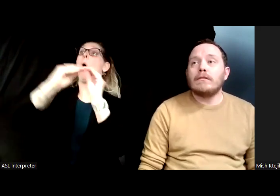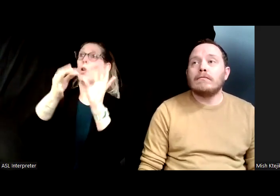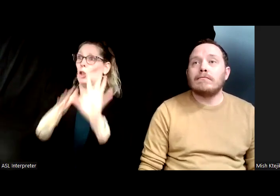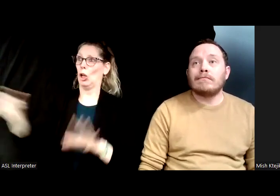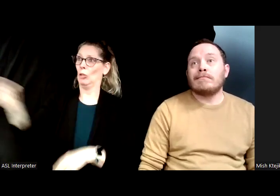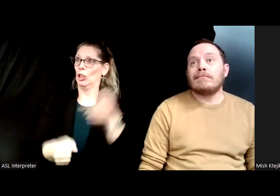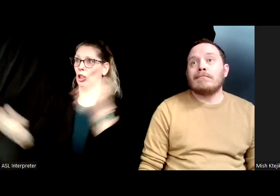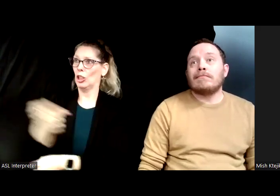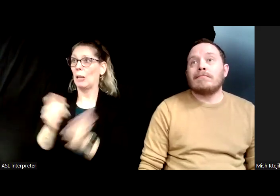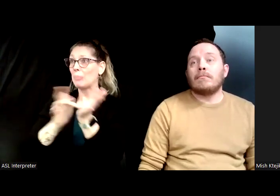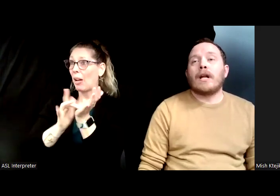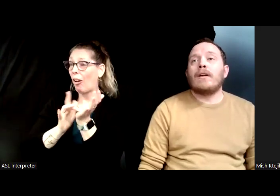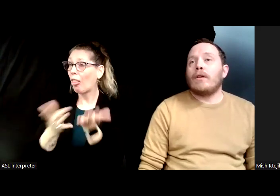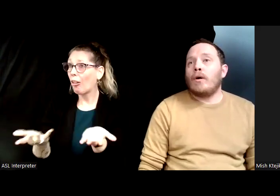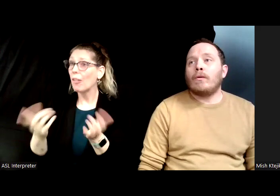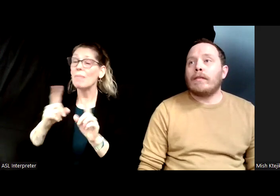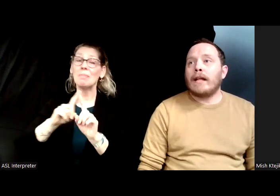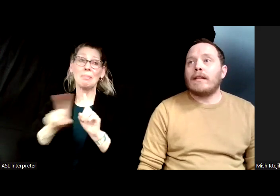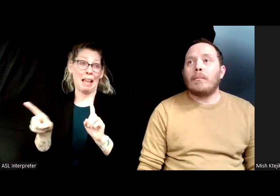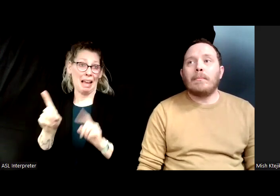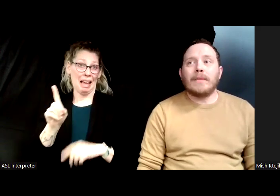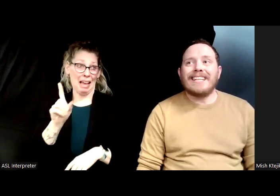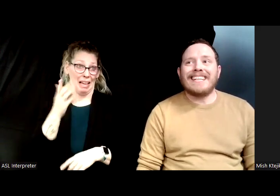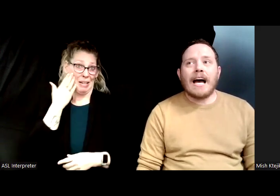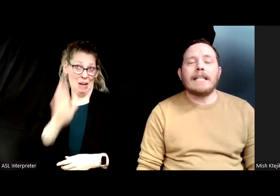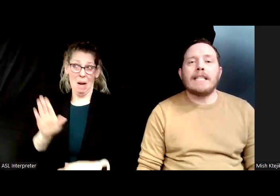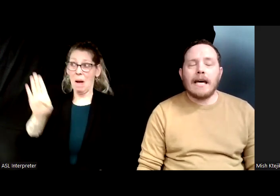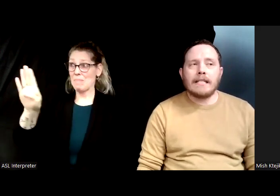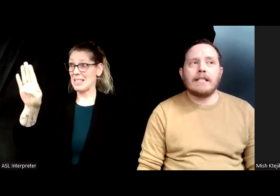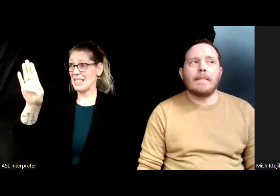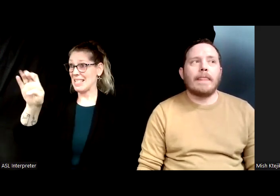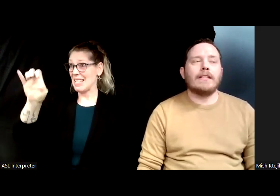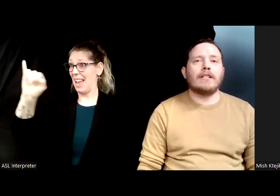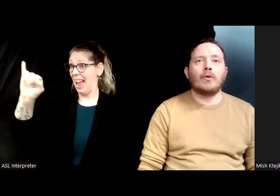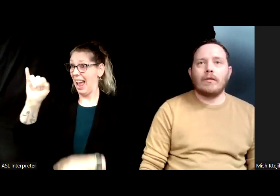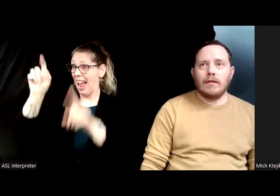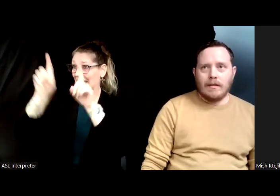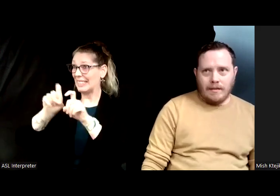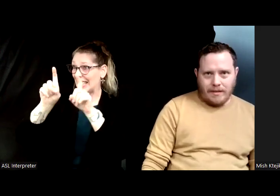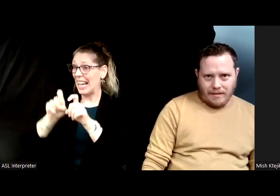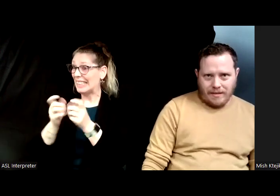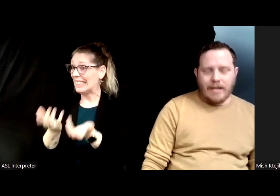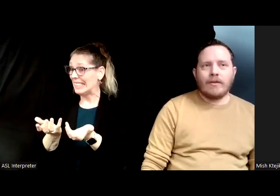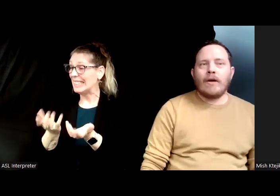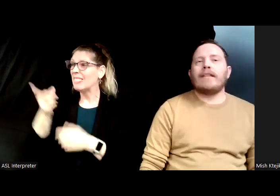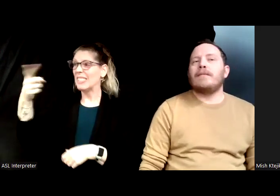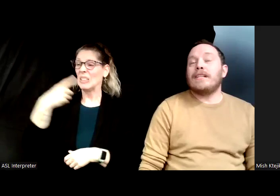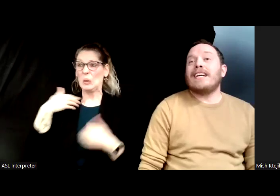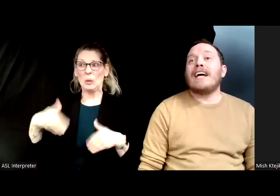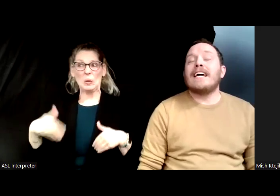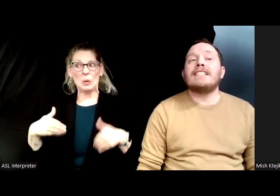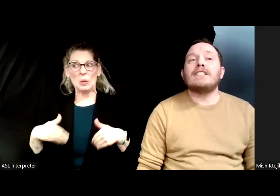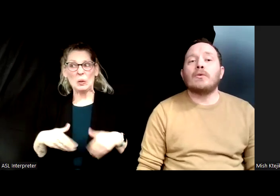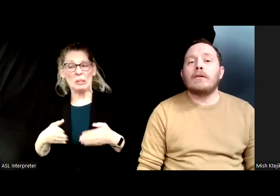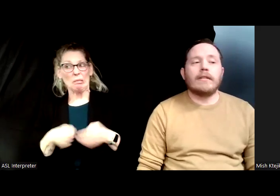field. But I don't know that the BDI test, Wow, that really opens the gate. I don't know that the